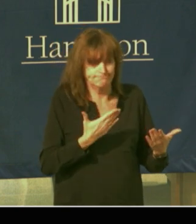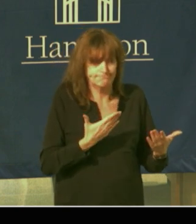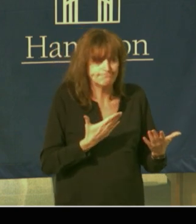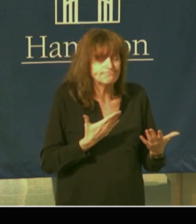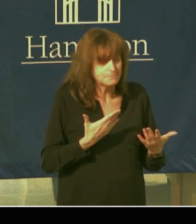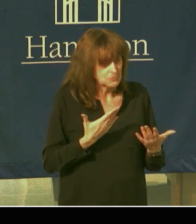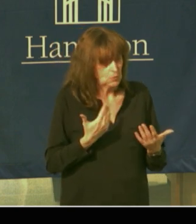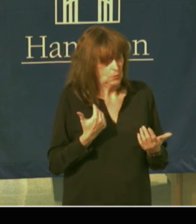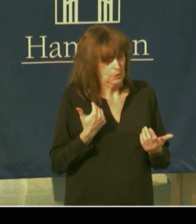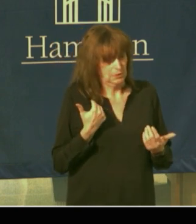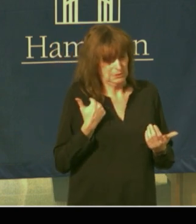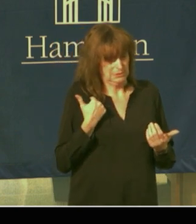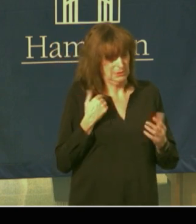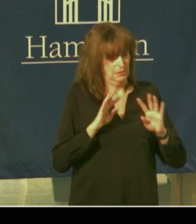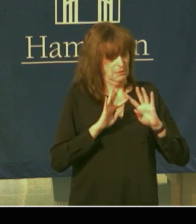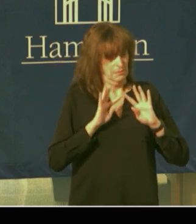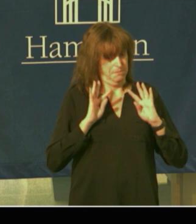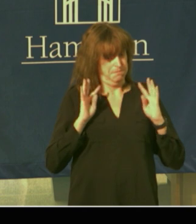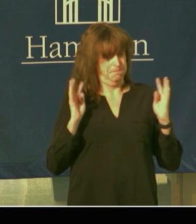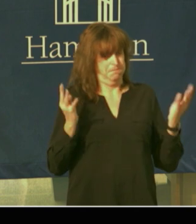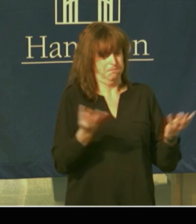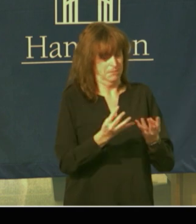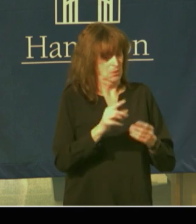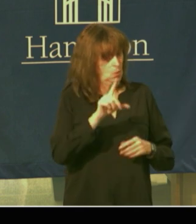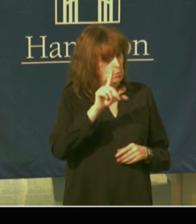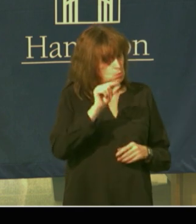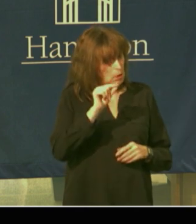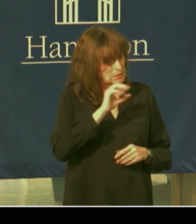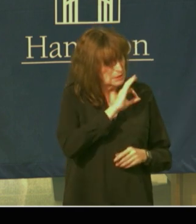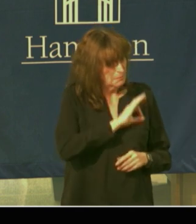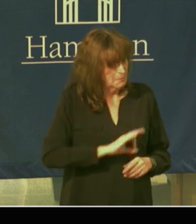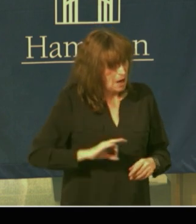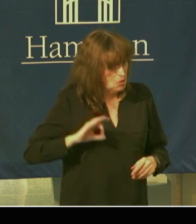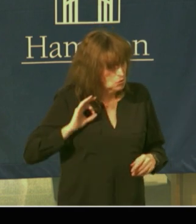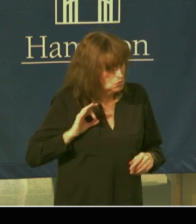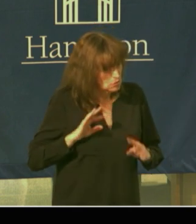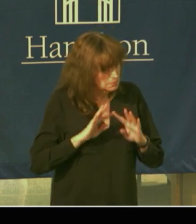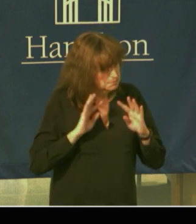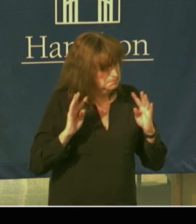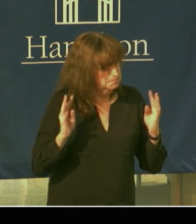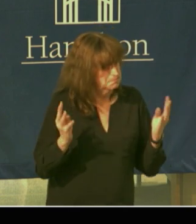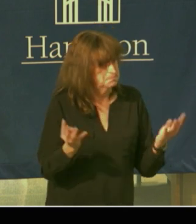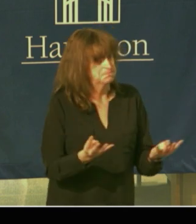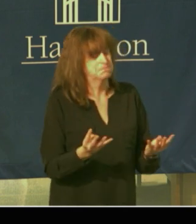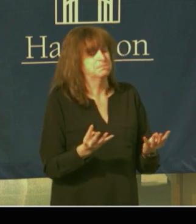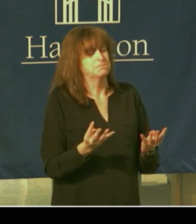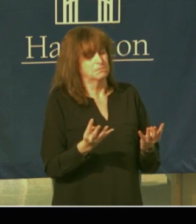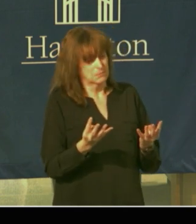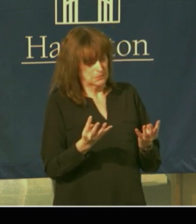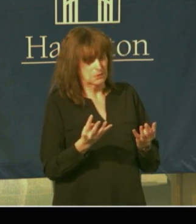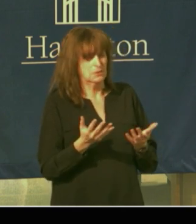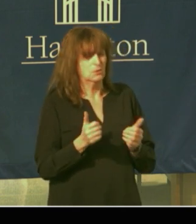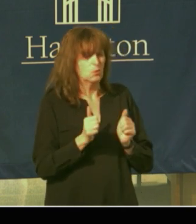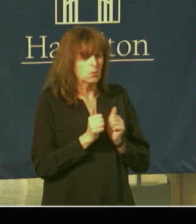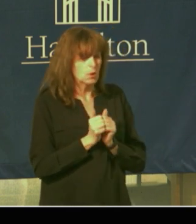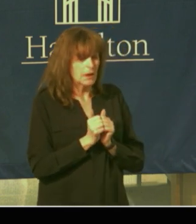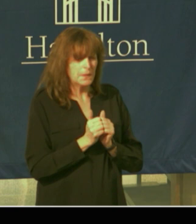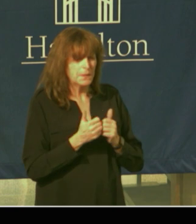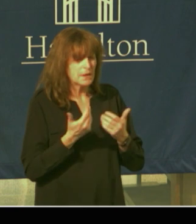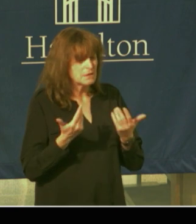the municipalities across the country. Through FCM, we had a conversation with Minister Freeland, Deputy Prime Minister